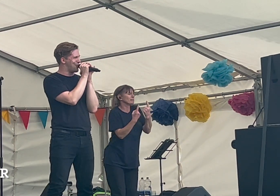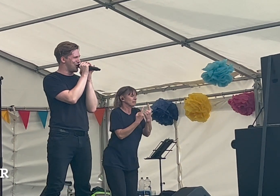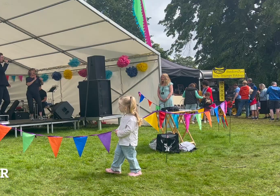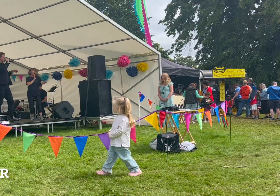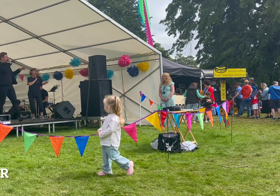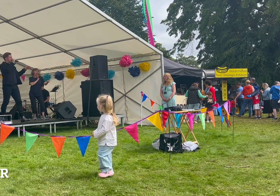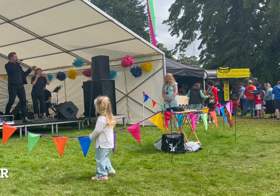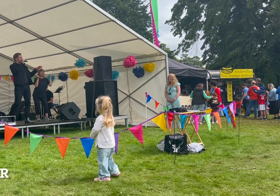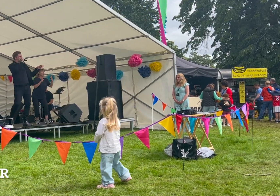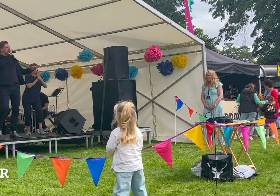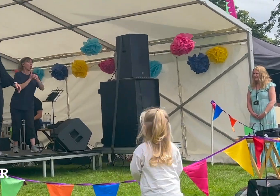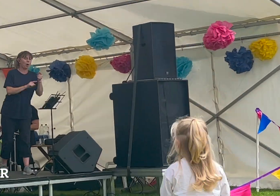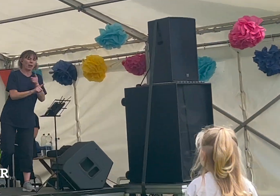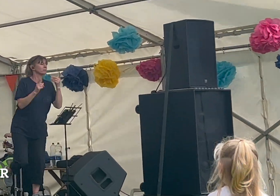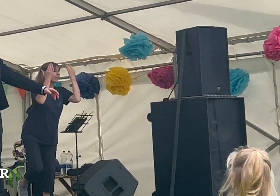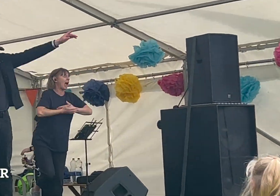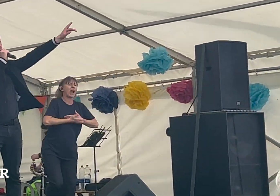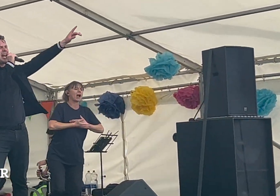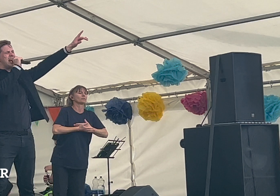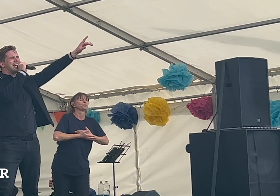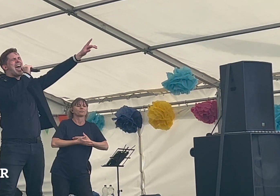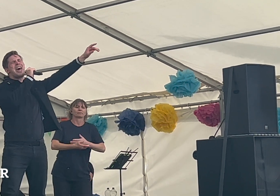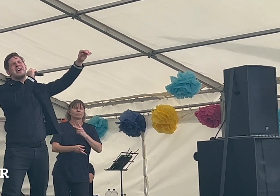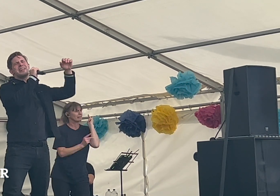that aren't real. Copycat tonight.